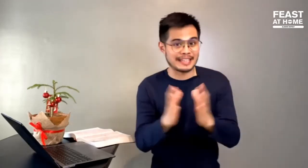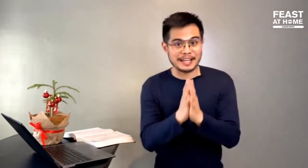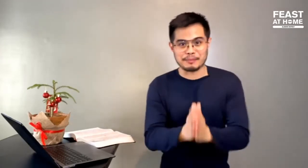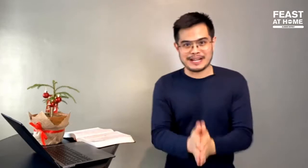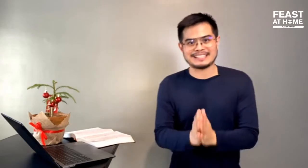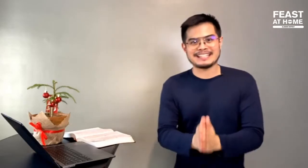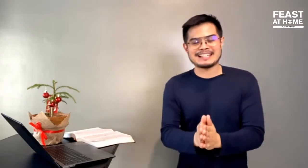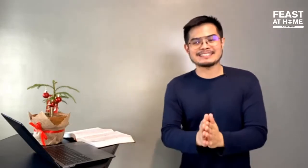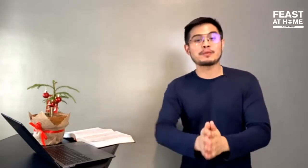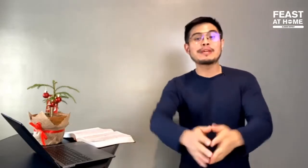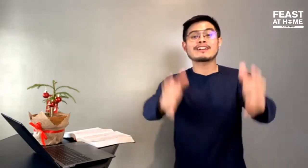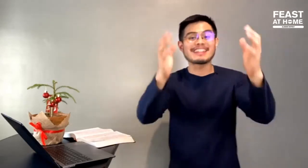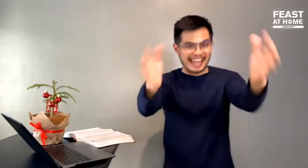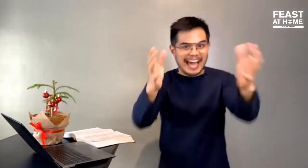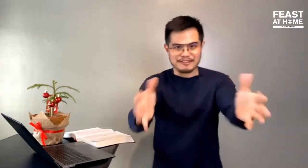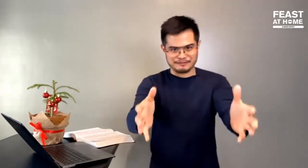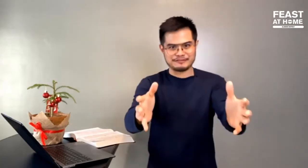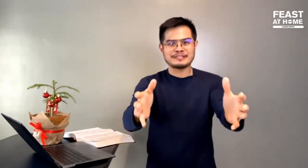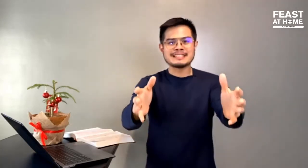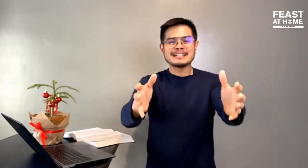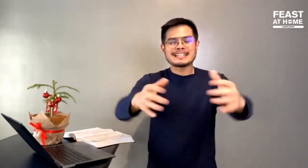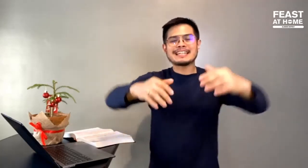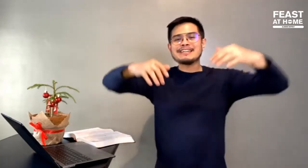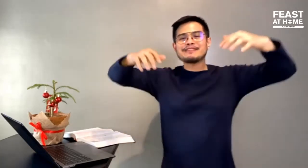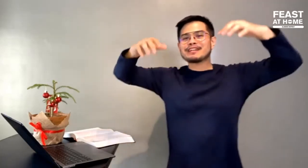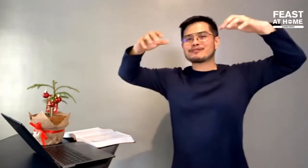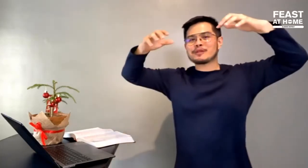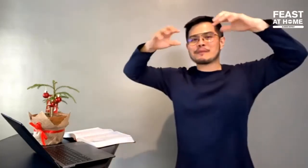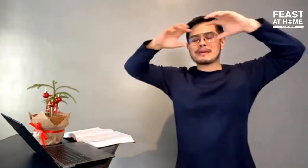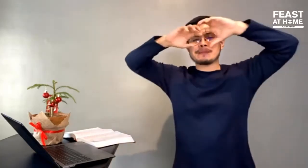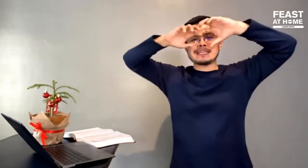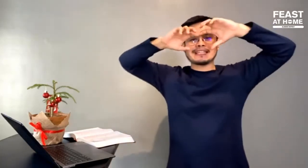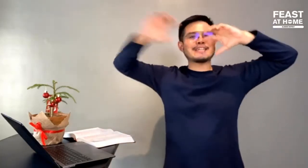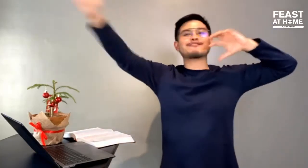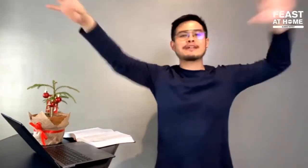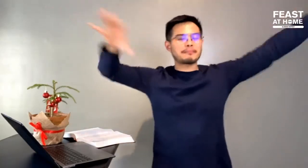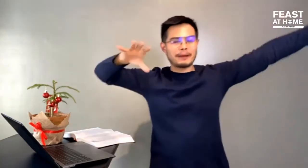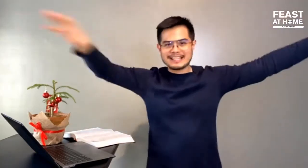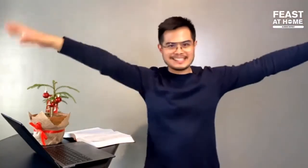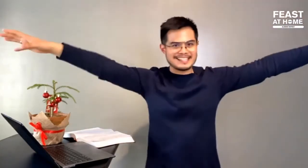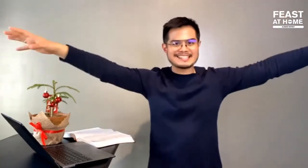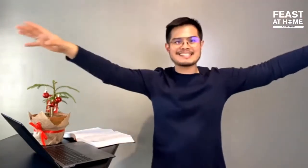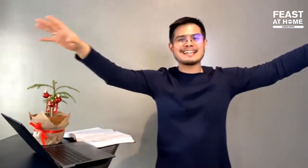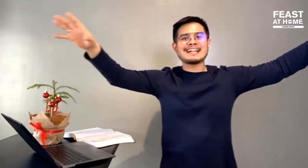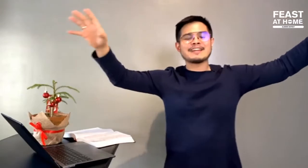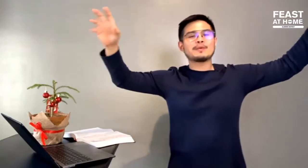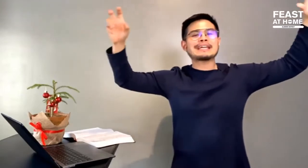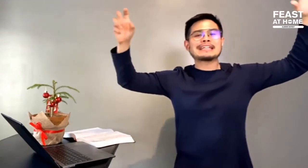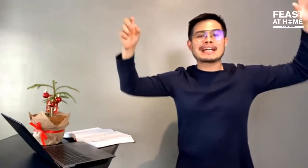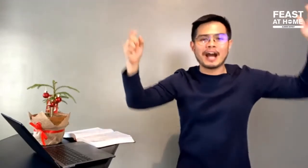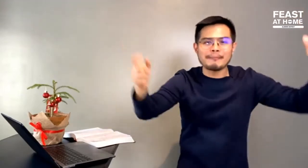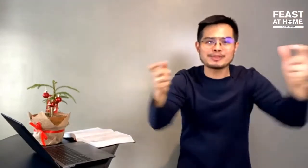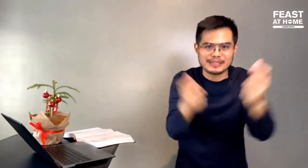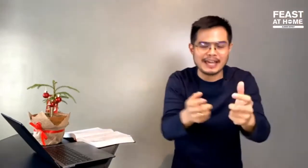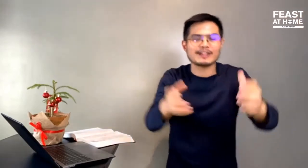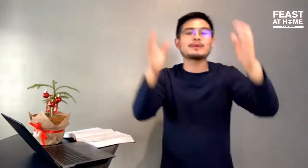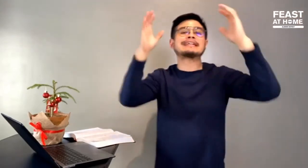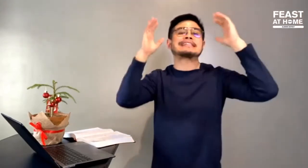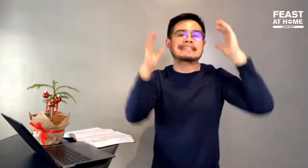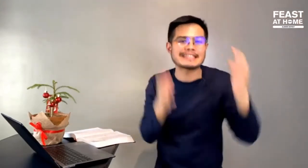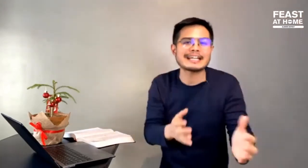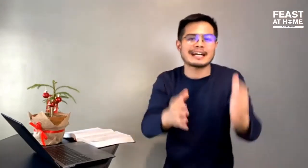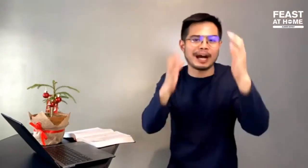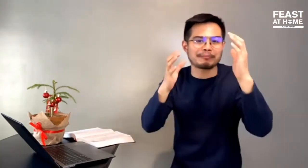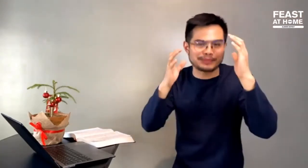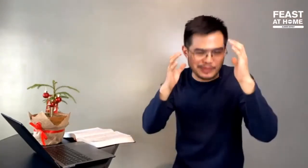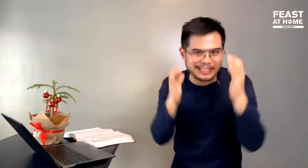need to celebrate, that we are live, that even if we may be in different places, that we can come together, we